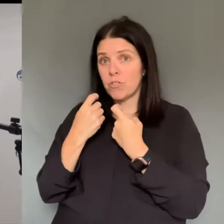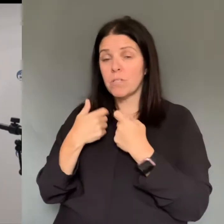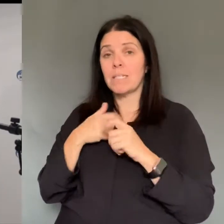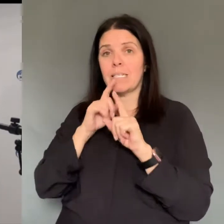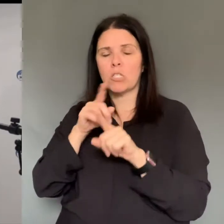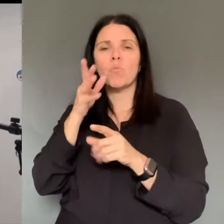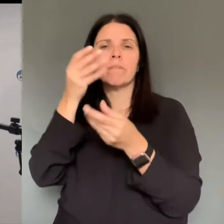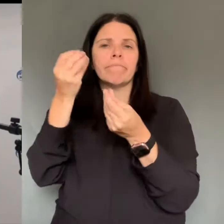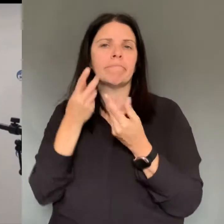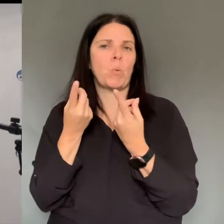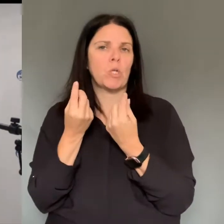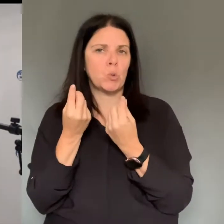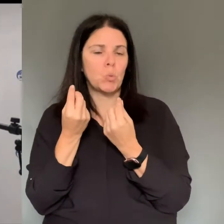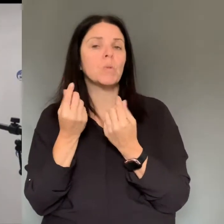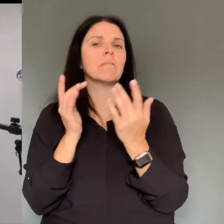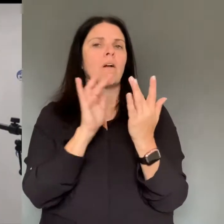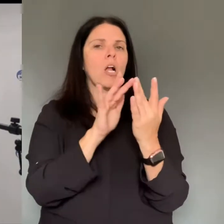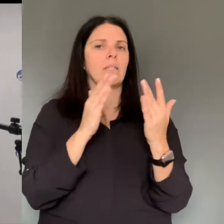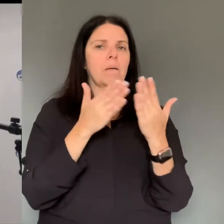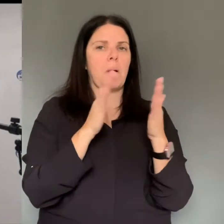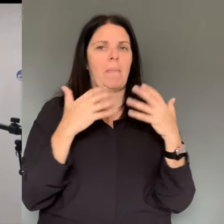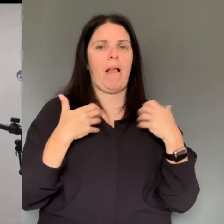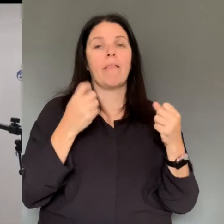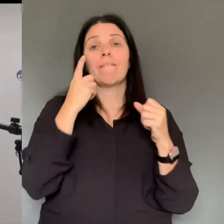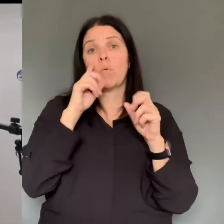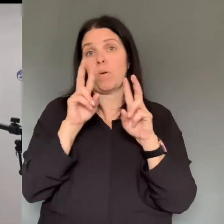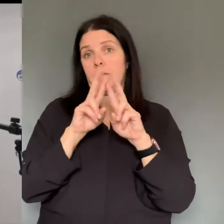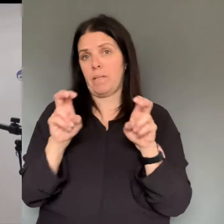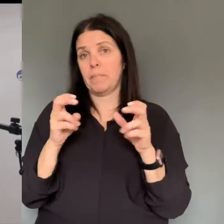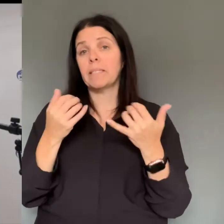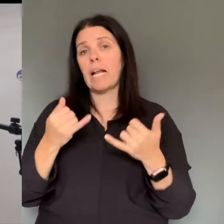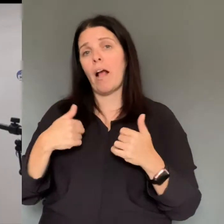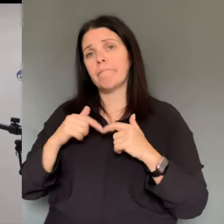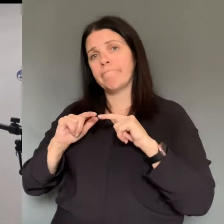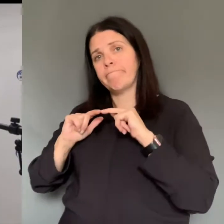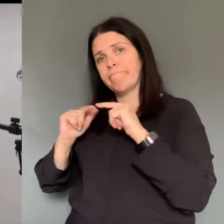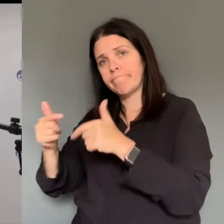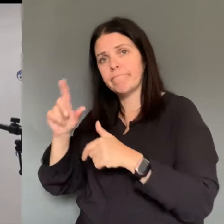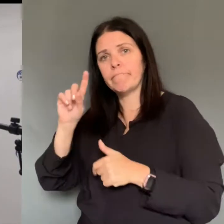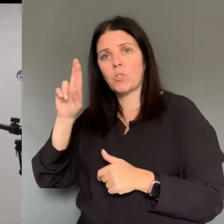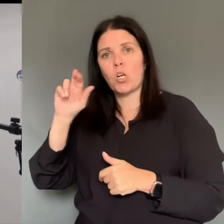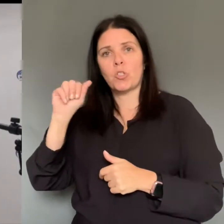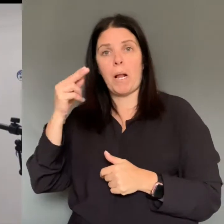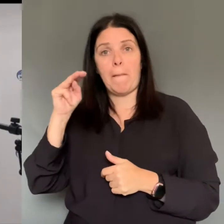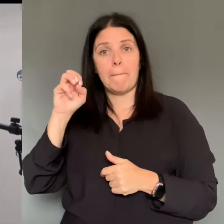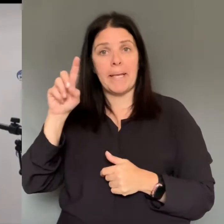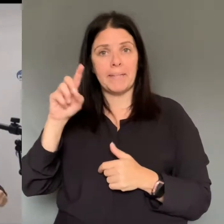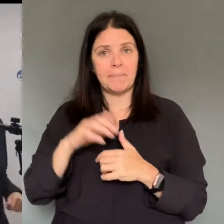will now turn it over to Dr. Wajid Ahmed, our Medical Officer of Health, for further updates regarding COVID-19.